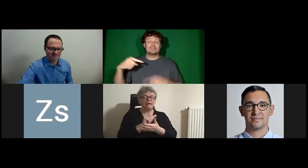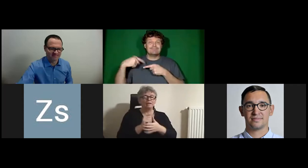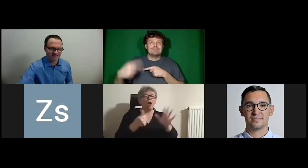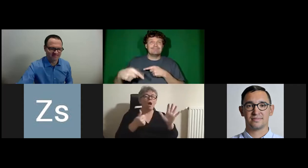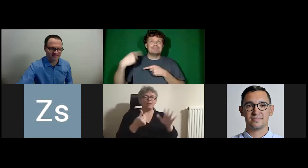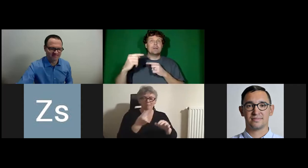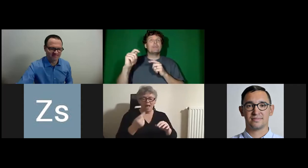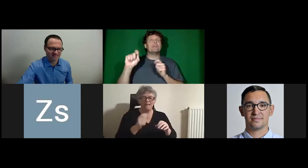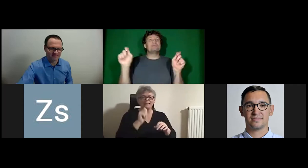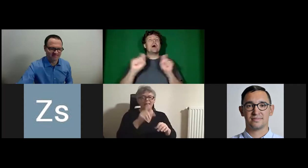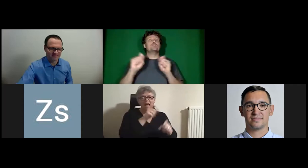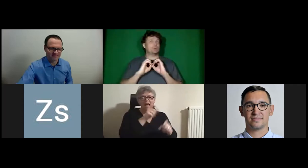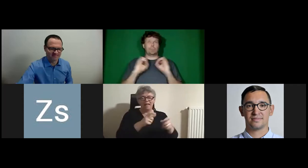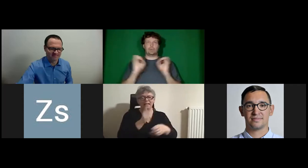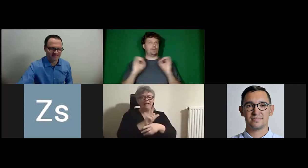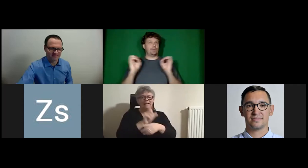And at the end,